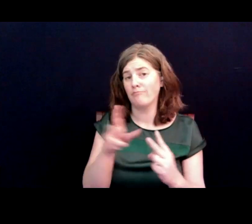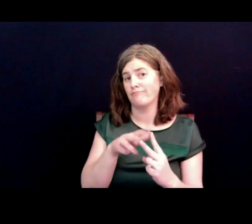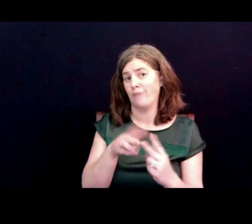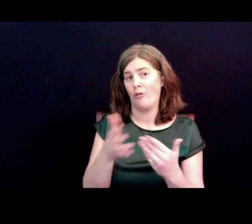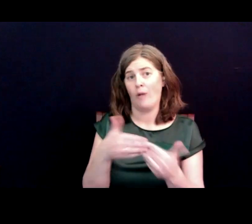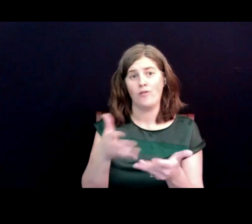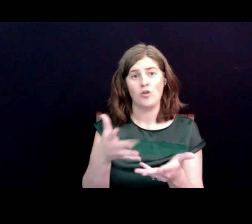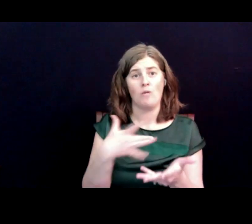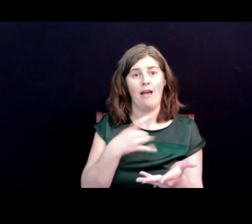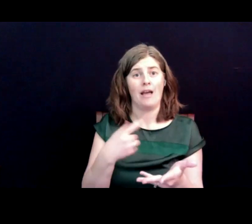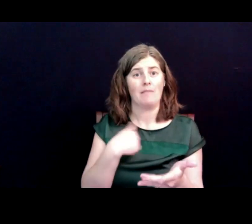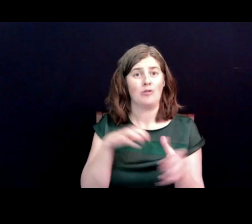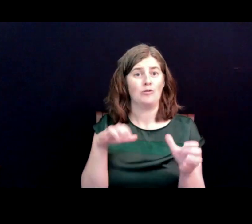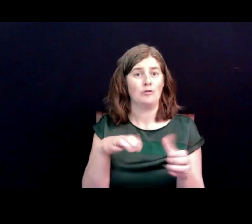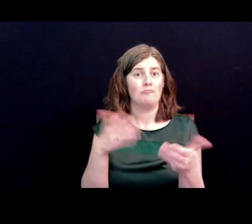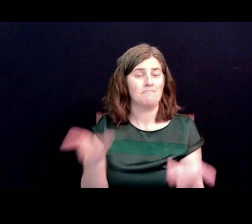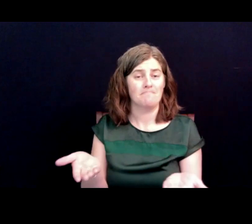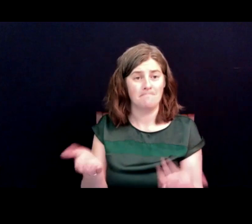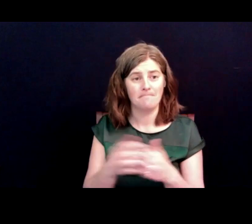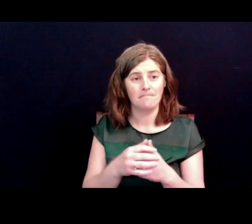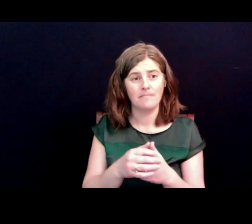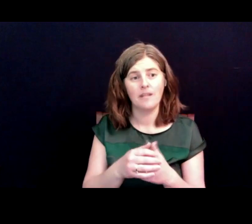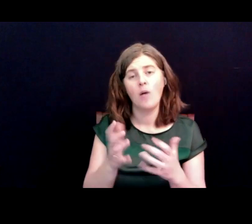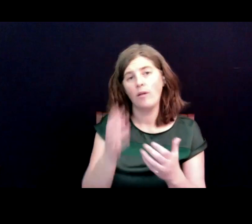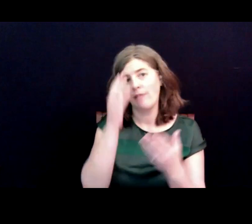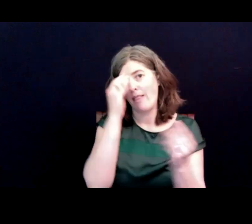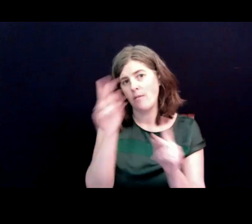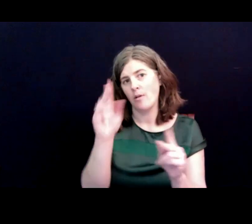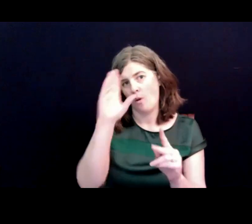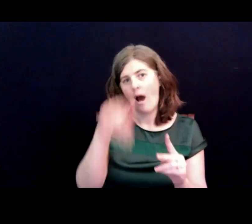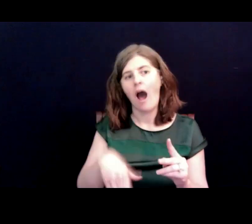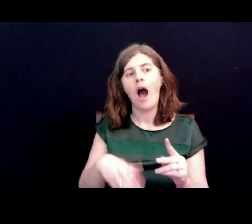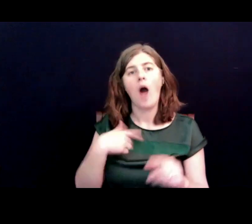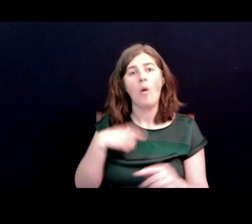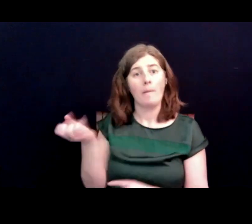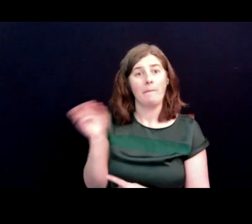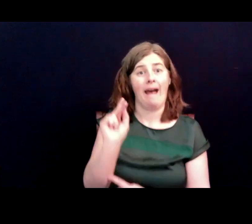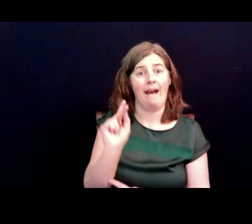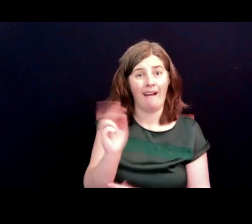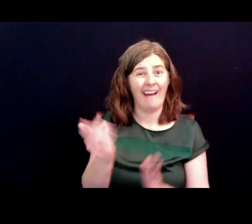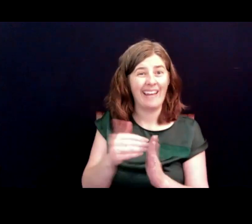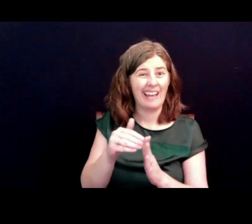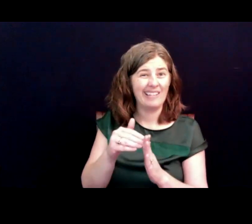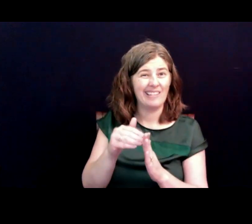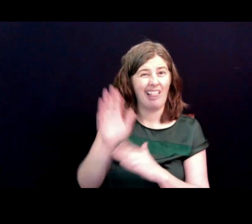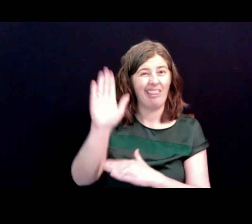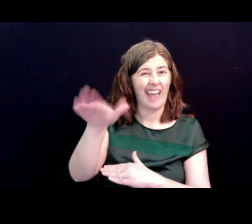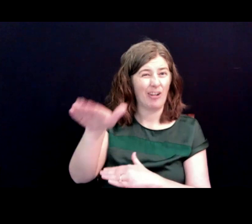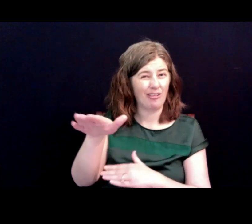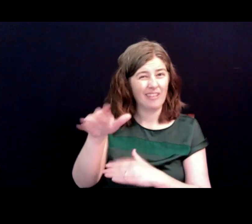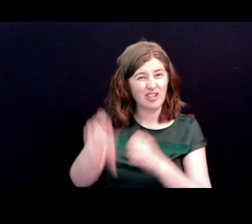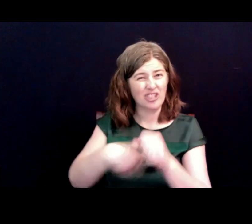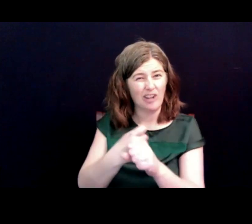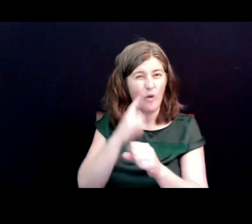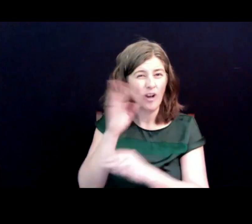you guys would like me to do. I do want to let folks know that I will be coming back later in the year to be doing another talk. And so